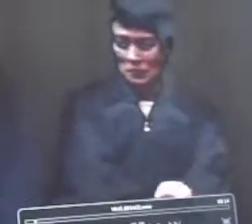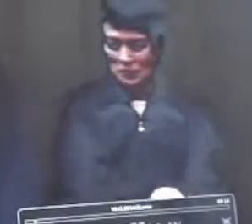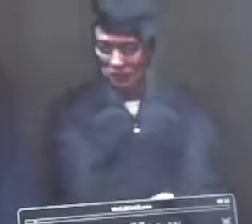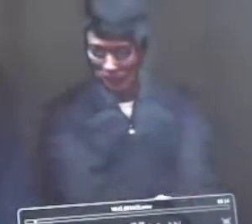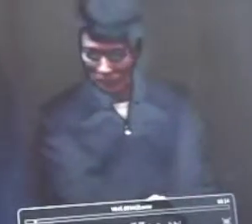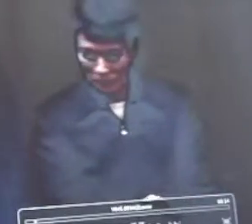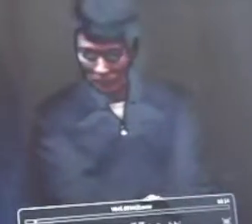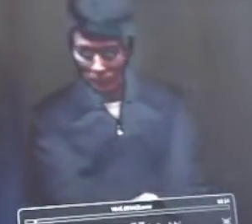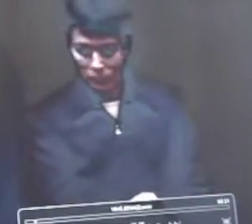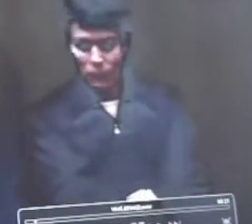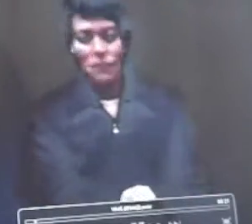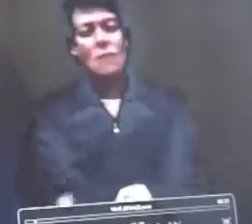message.